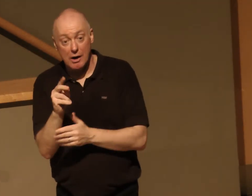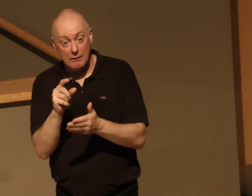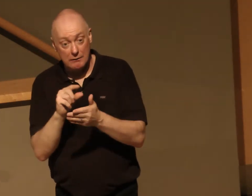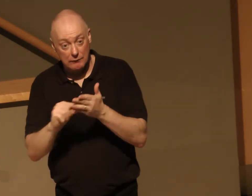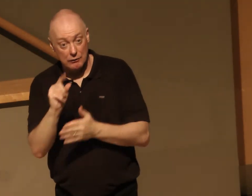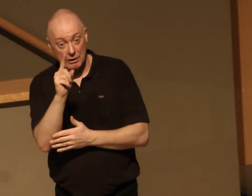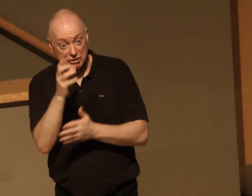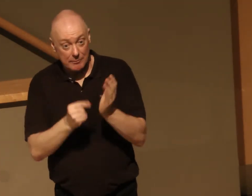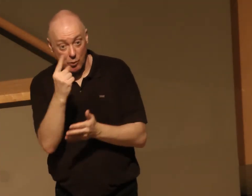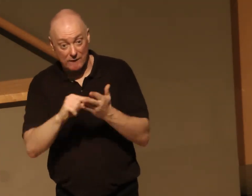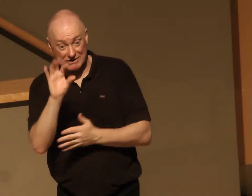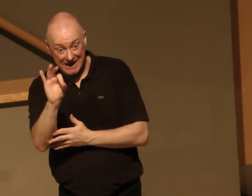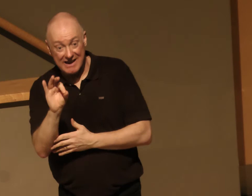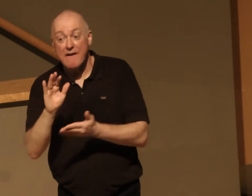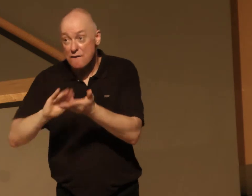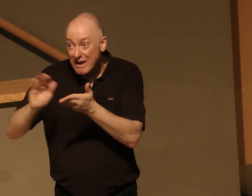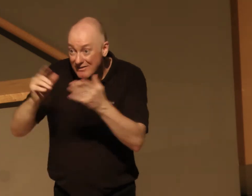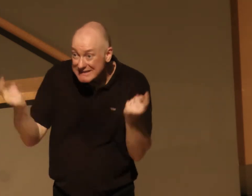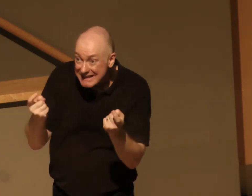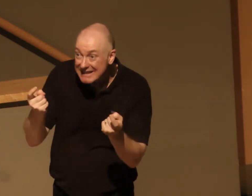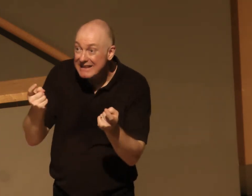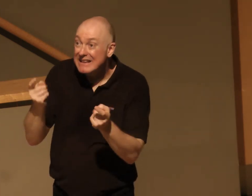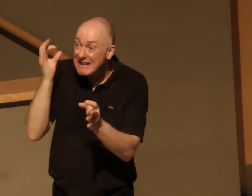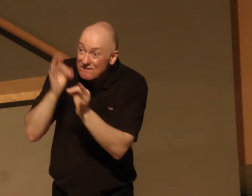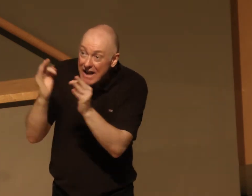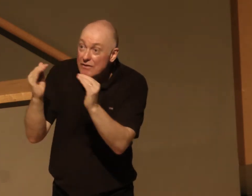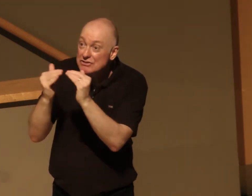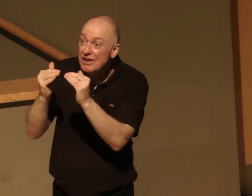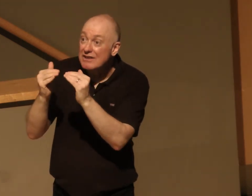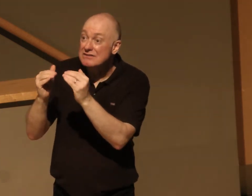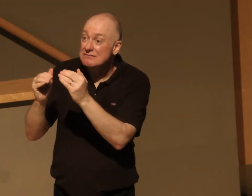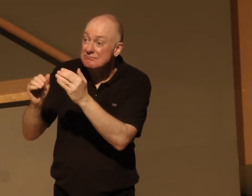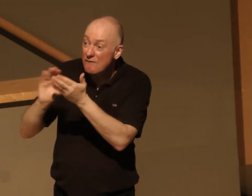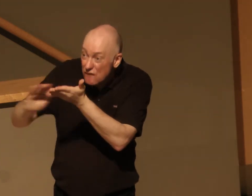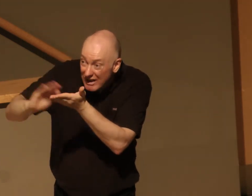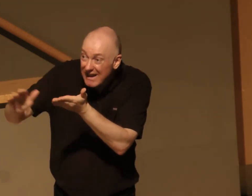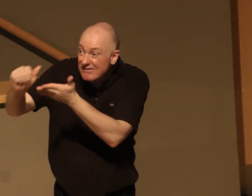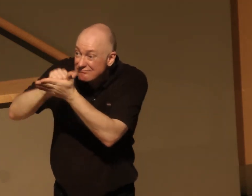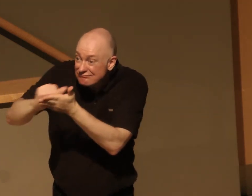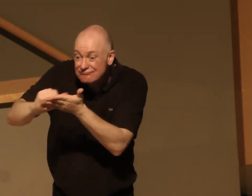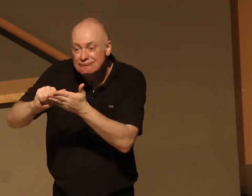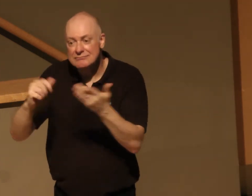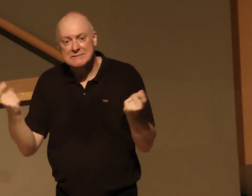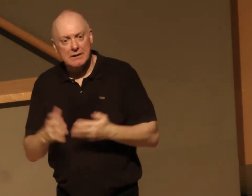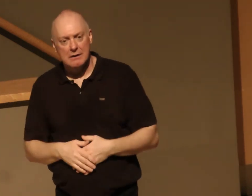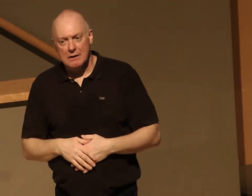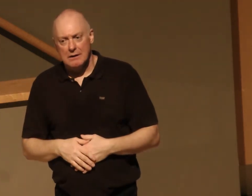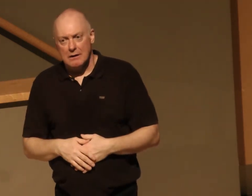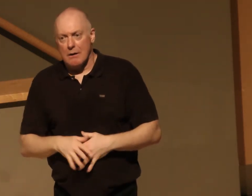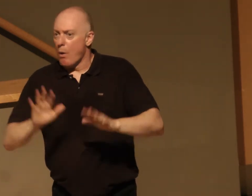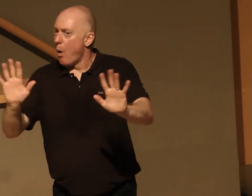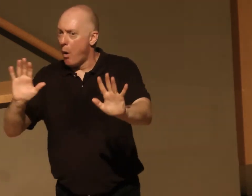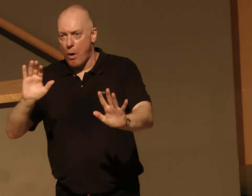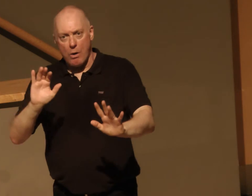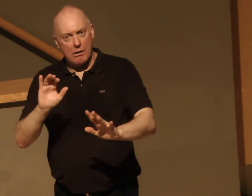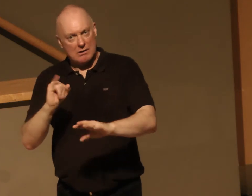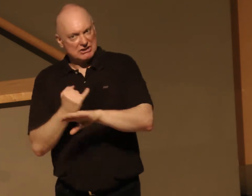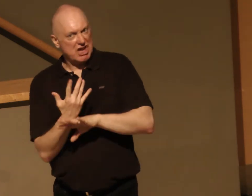our sins he's faithful and just to forgive us our sins and to cleanse us from all unrighteousness you say Jason you don't know what I've done I've done some bad things Jesus can't